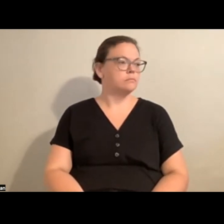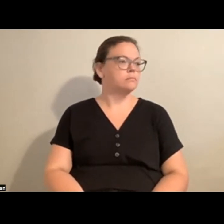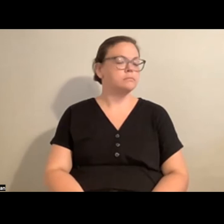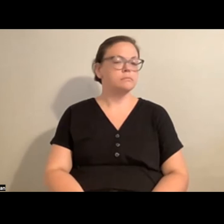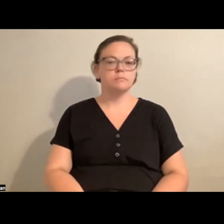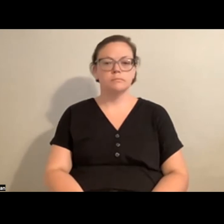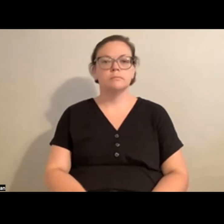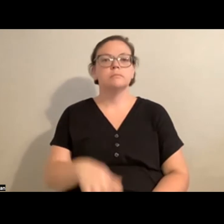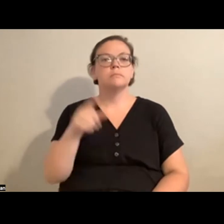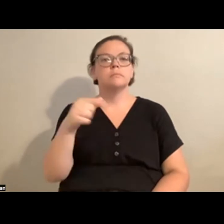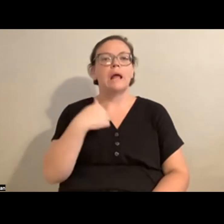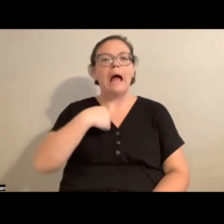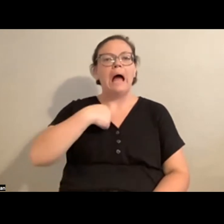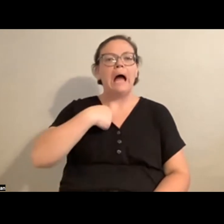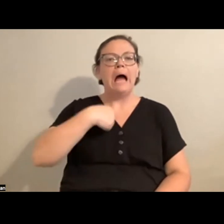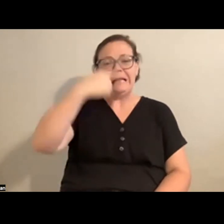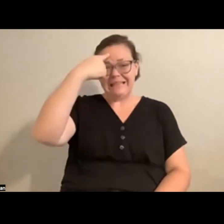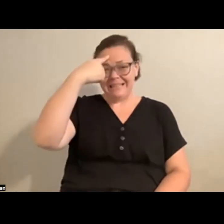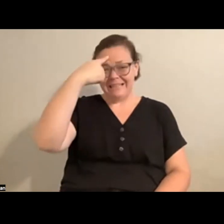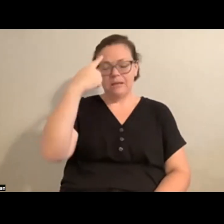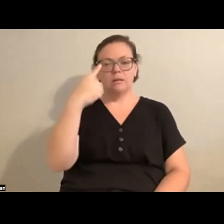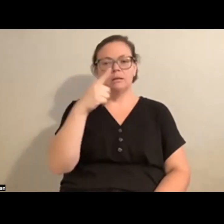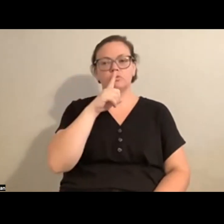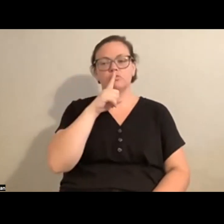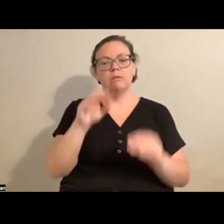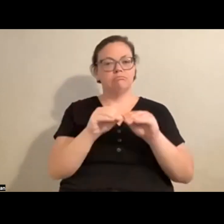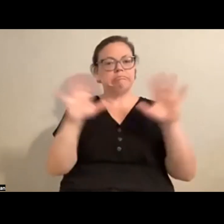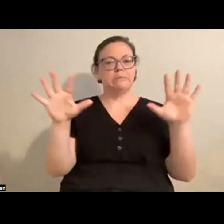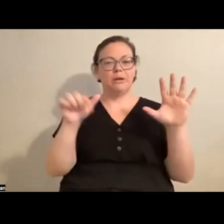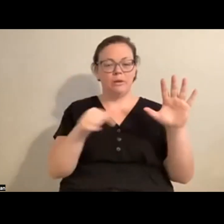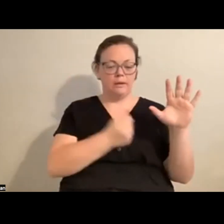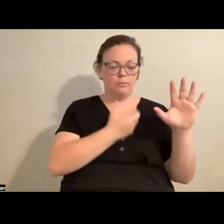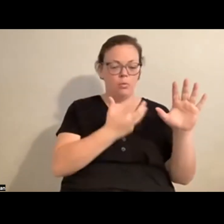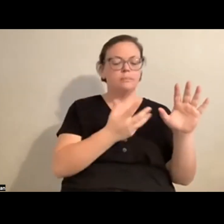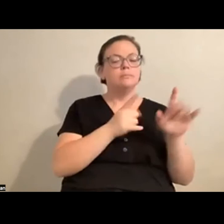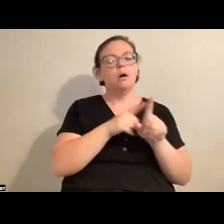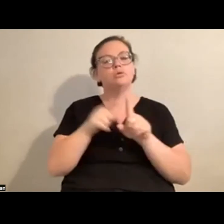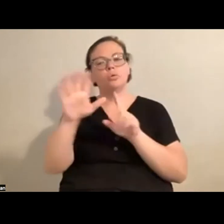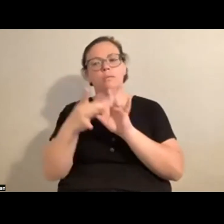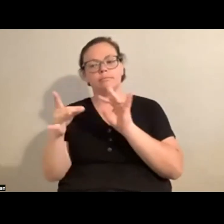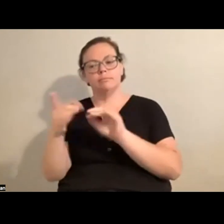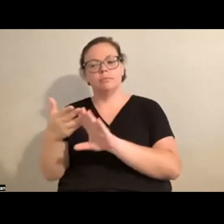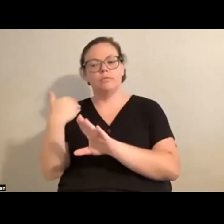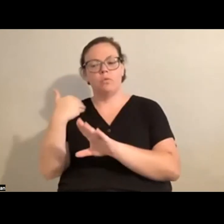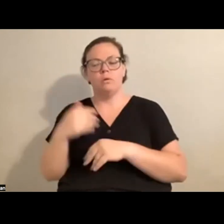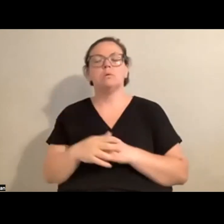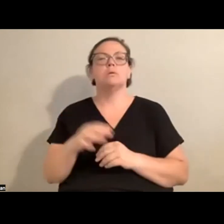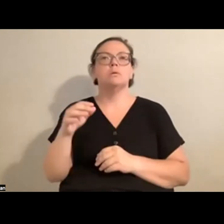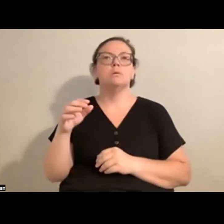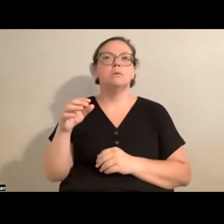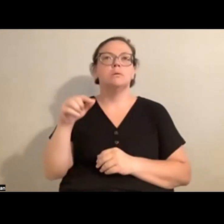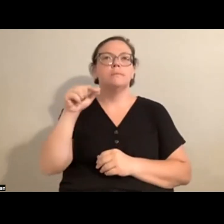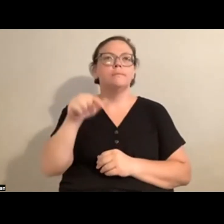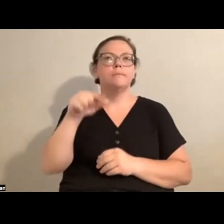I mean, I think that what is really evident in this poem, and I think like in your remarks earlier, is like this